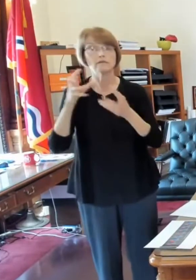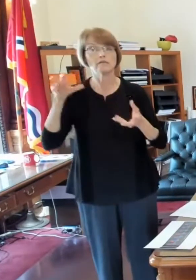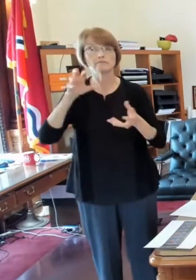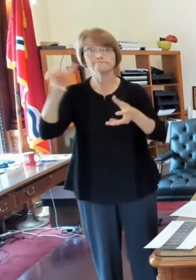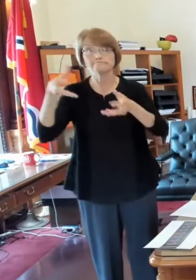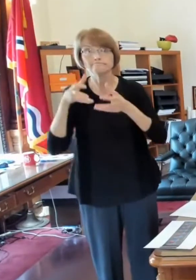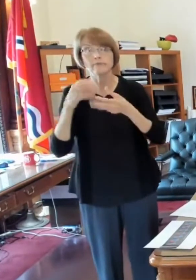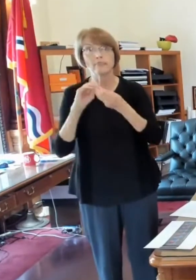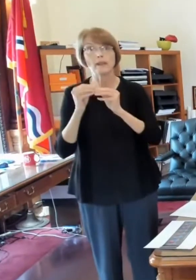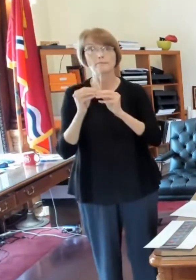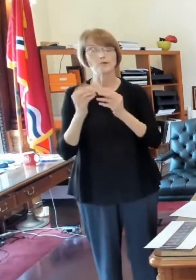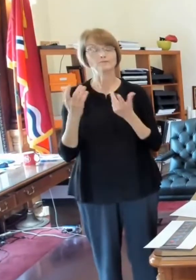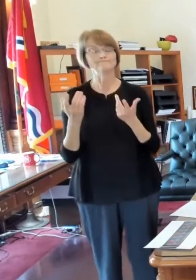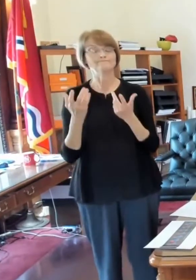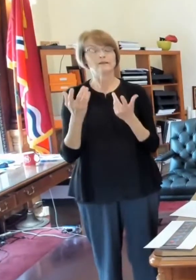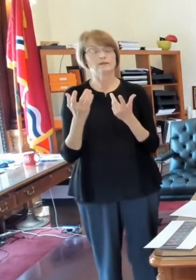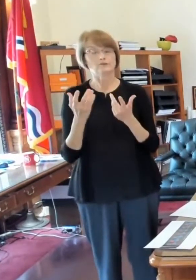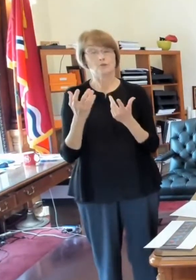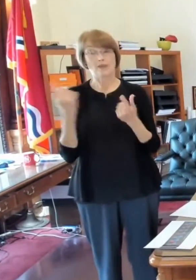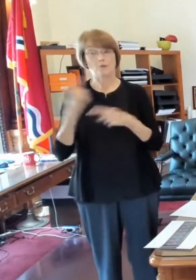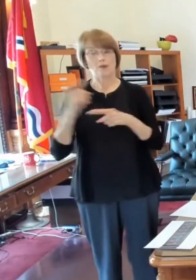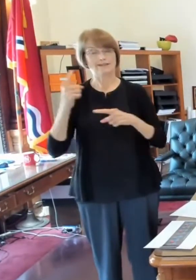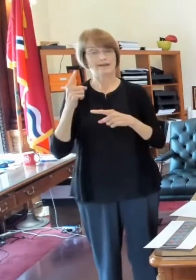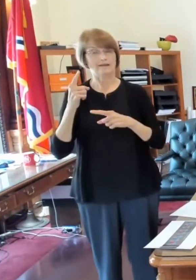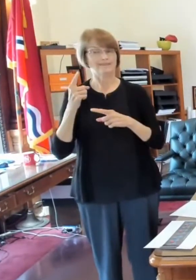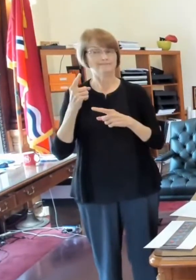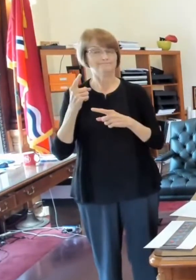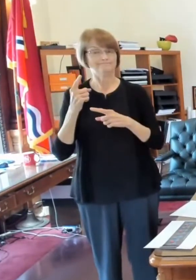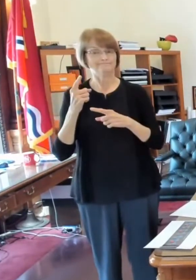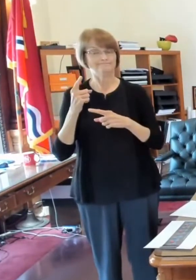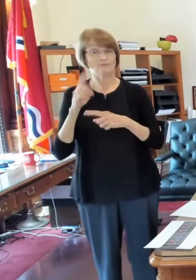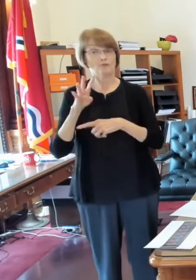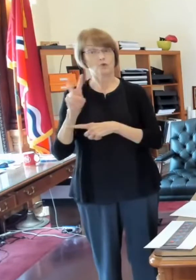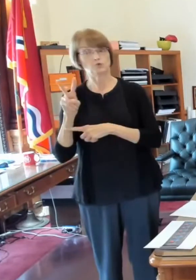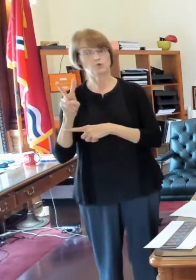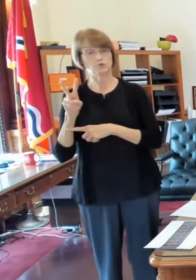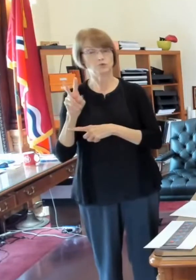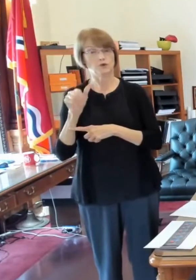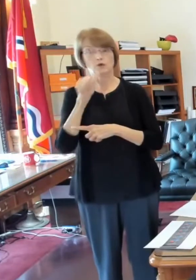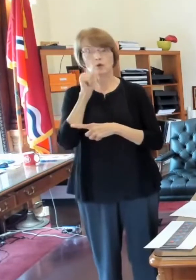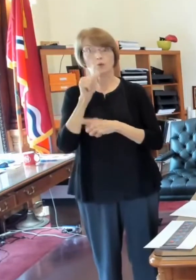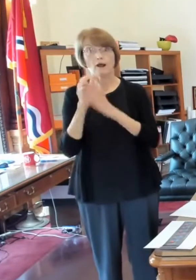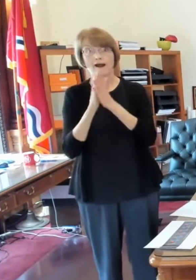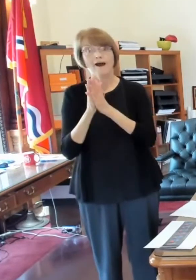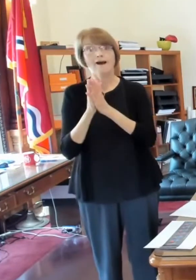just taking that as a one-day total, not any sort of a trend. Let me also say that